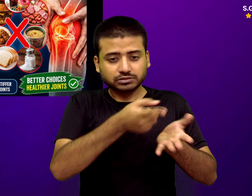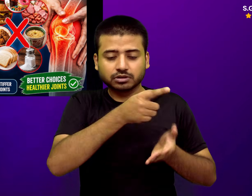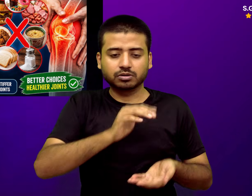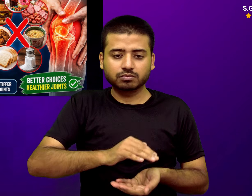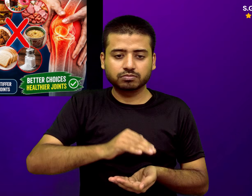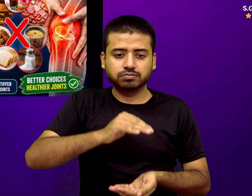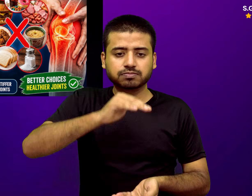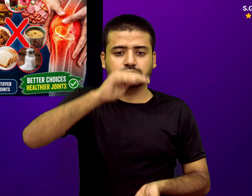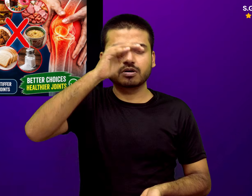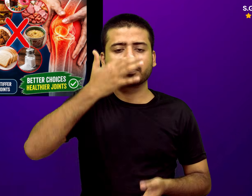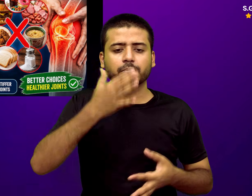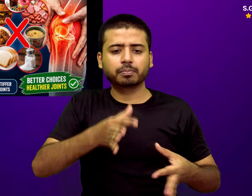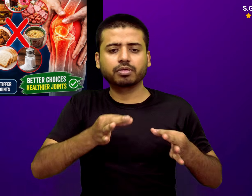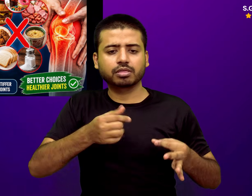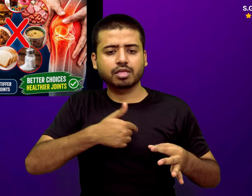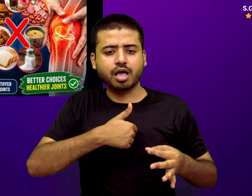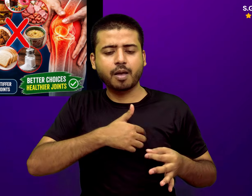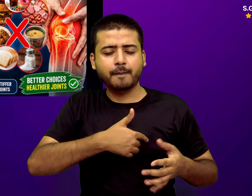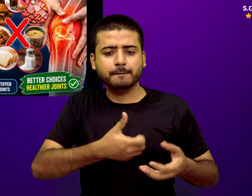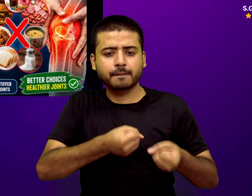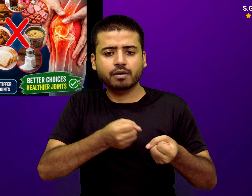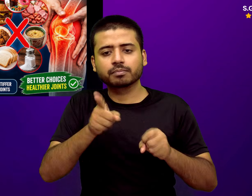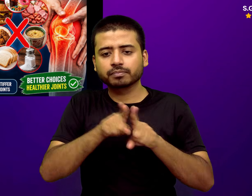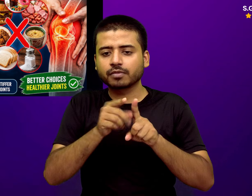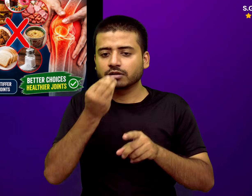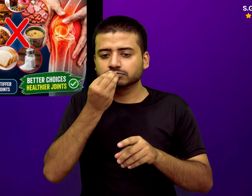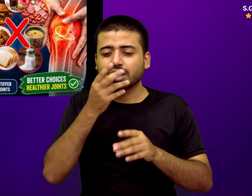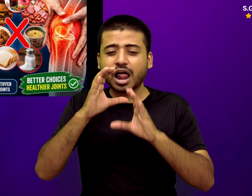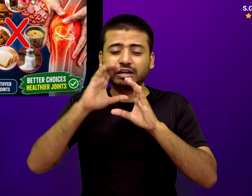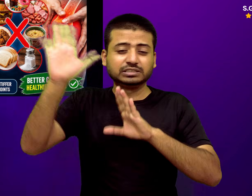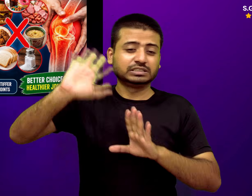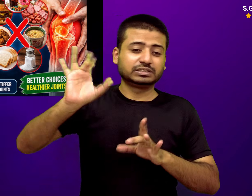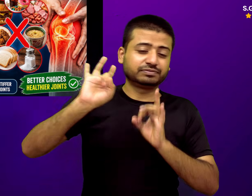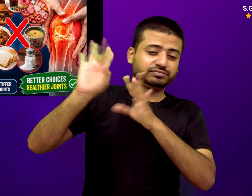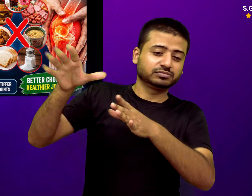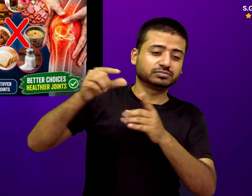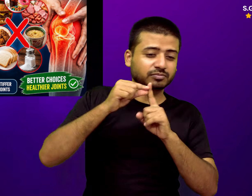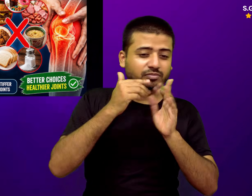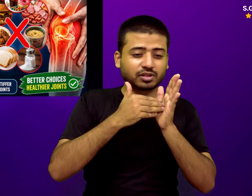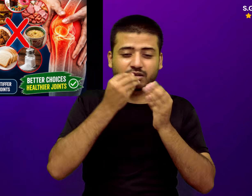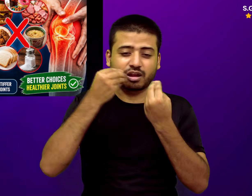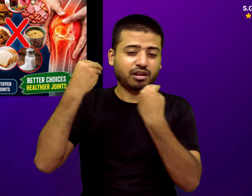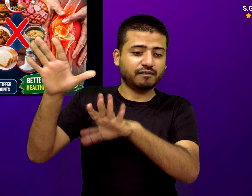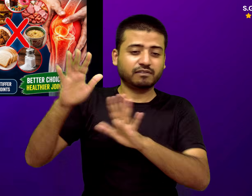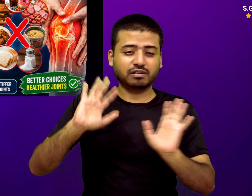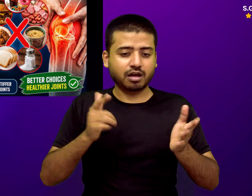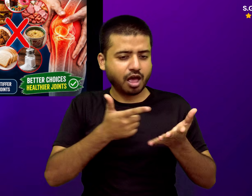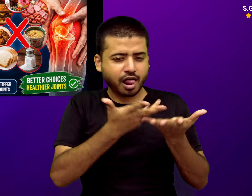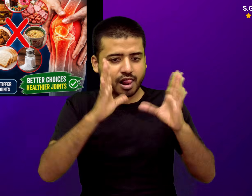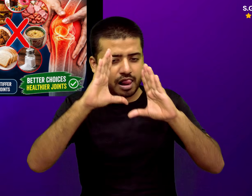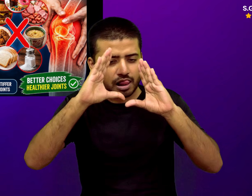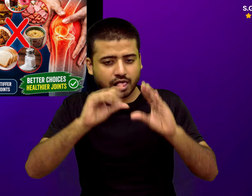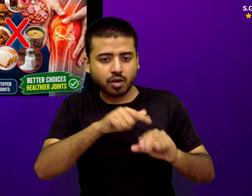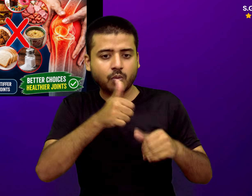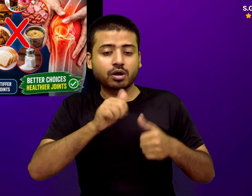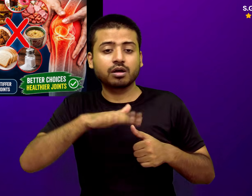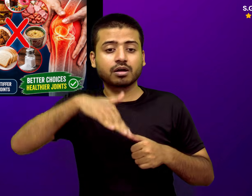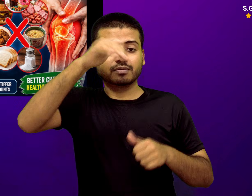staggering overabundance of them. When your ratio of omega-6 to omega-3 fatty acids heavily favors